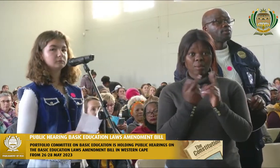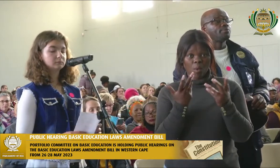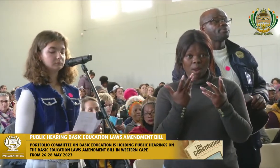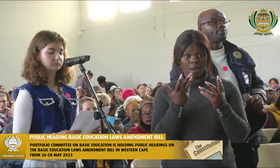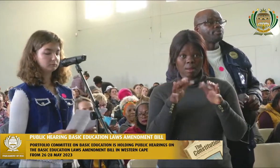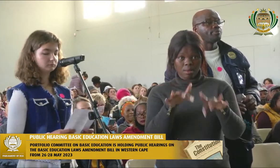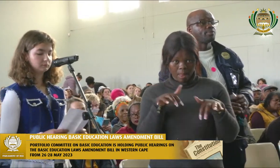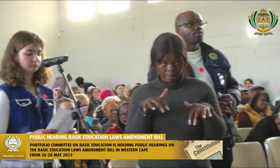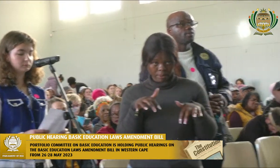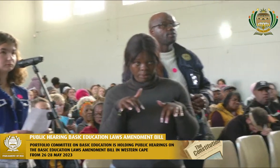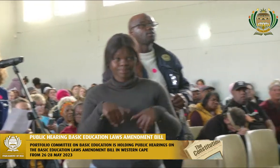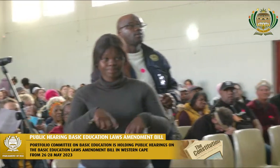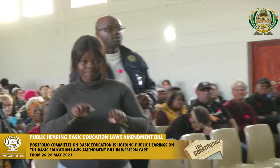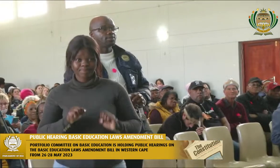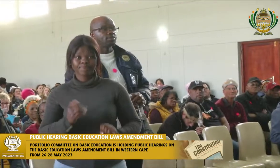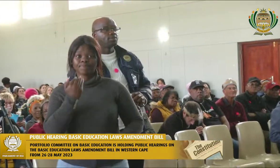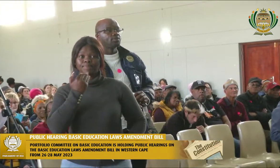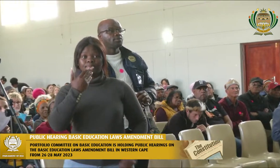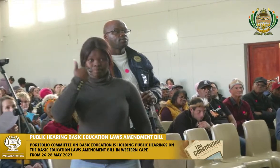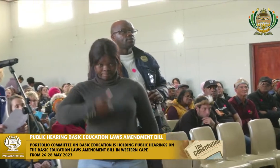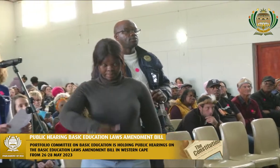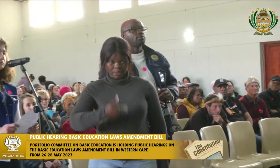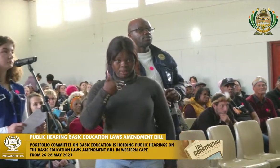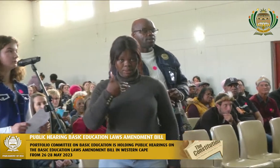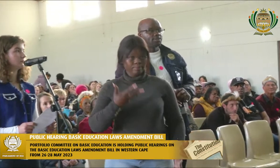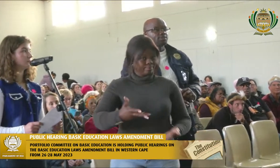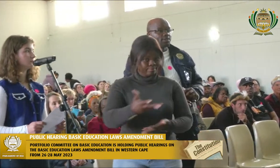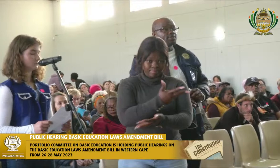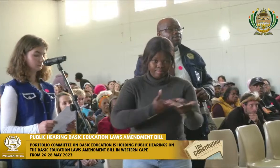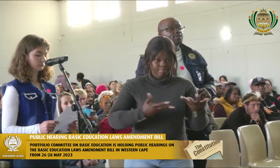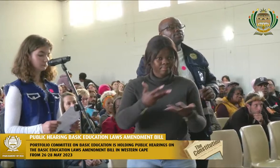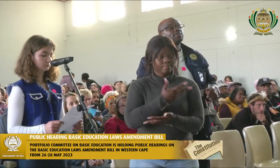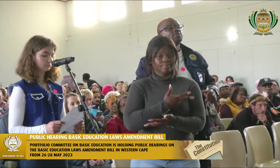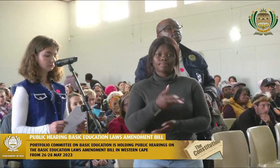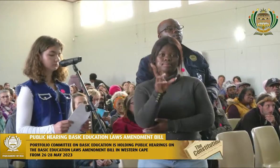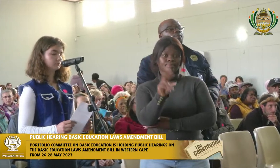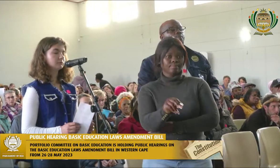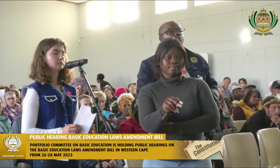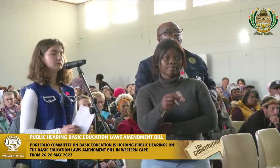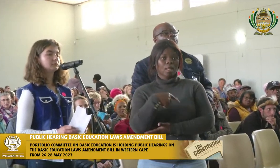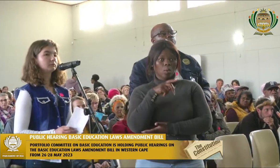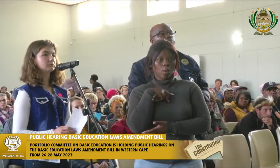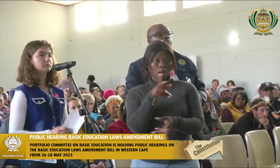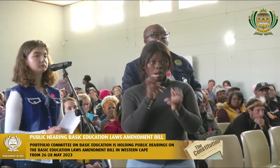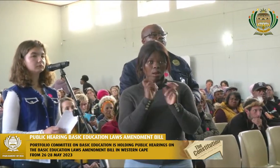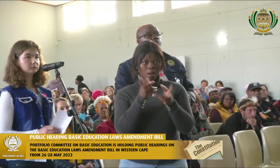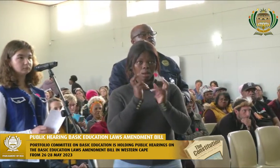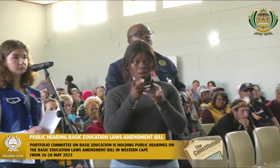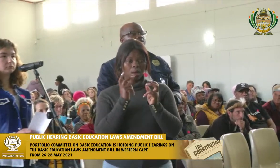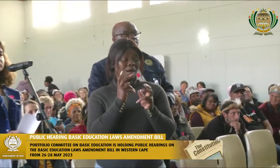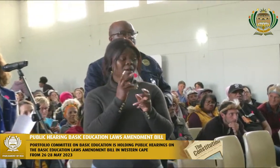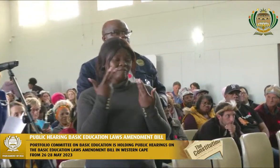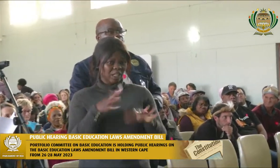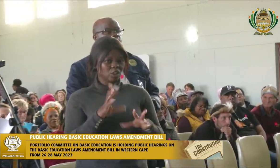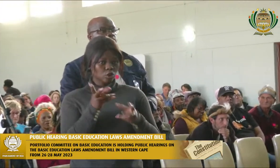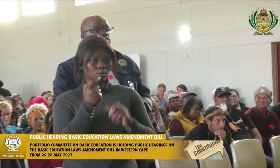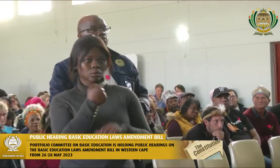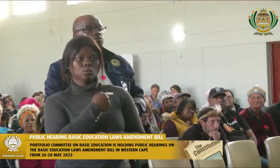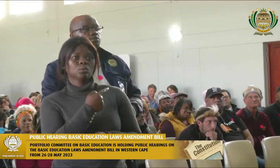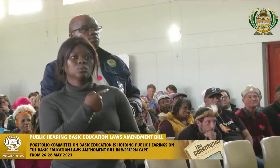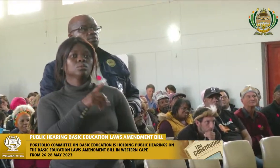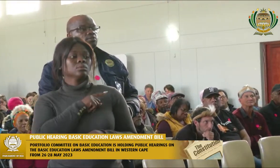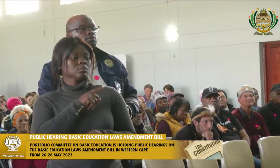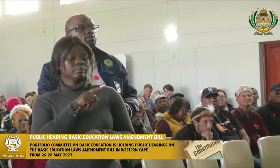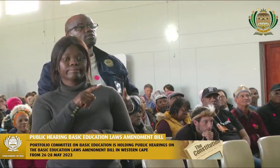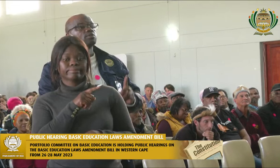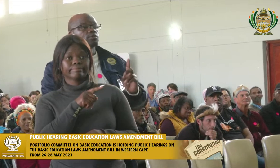Chairperson, why? Ndim. Akho dialogue. Up. So, Mamela Bandu, so, now is the Mamel. But Kabila